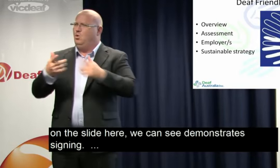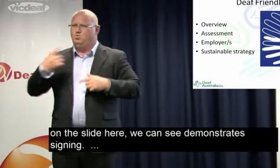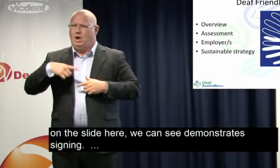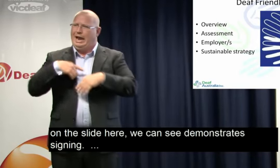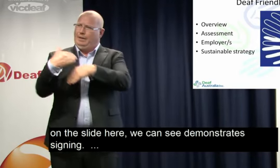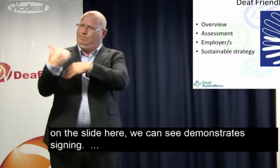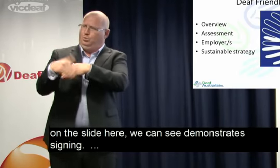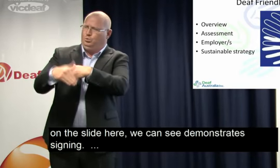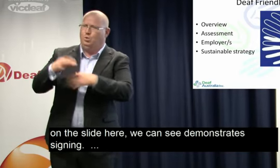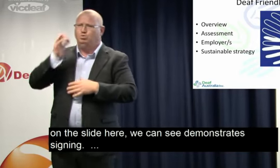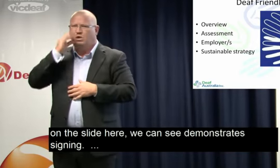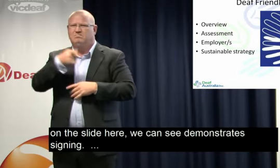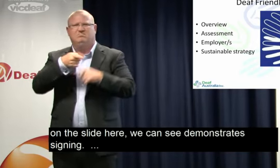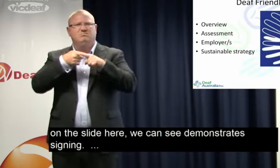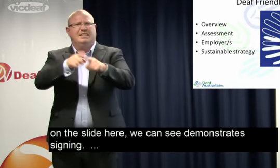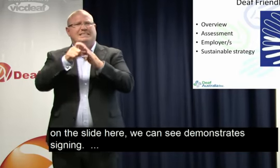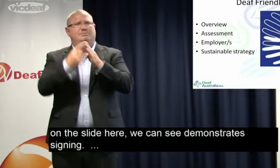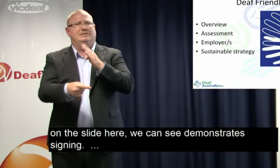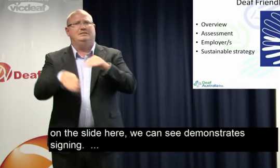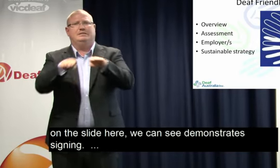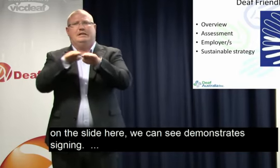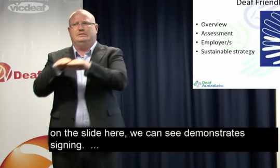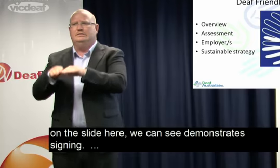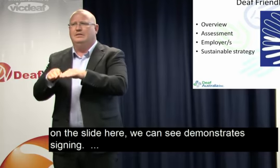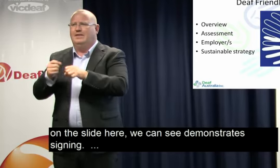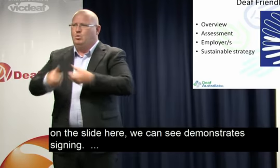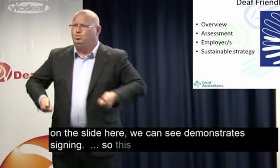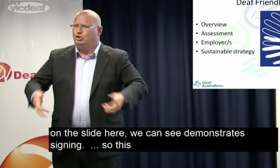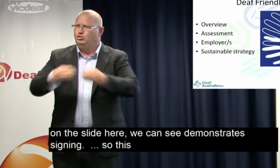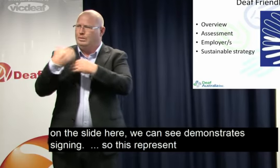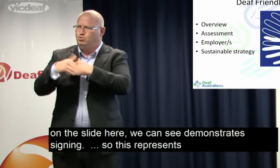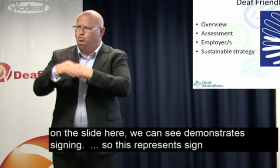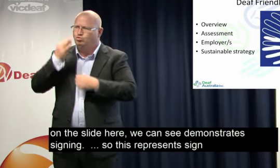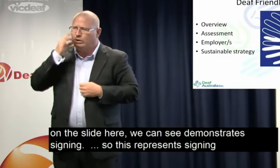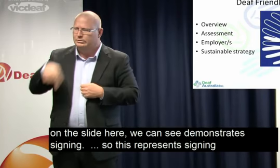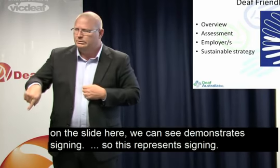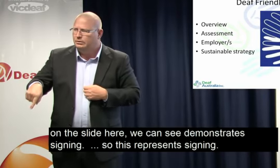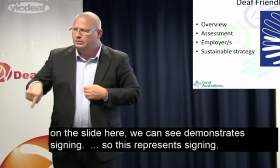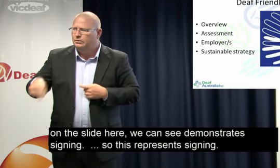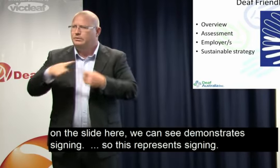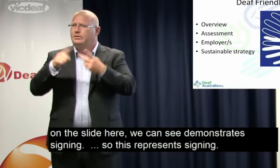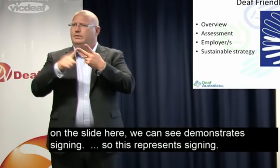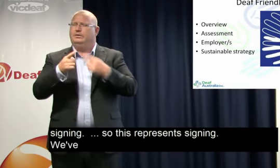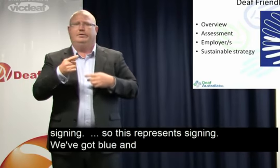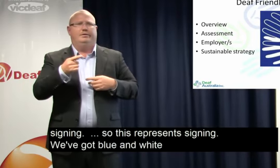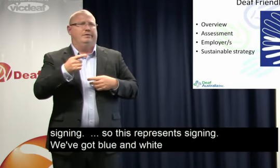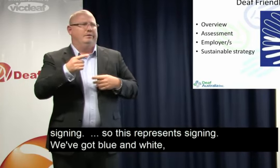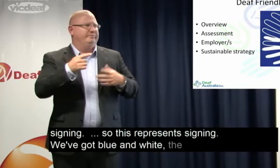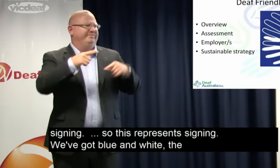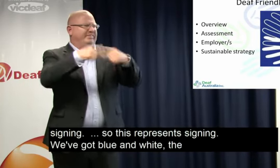So this represents signing. We've got blue and white for the disability standards, because often you'll see the disability symbol is in blue and